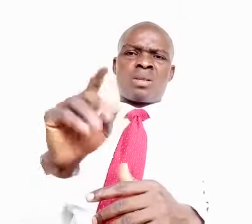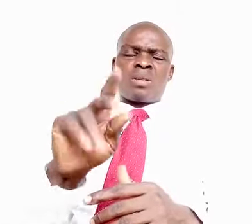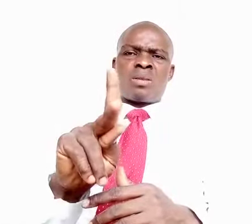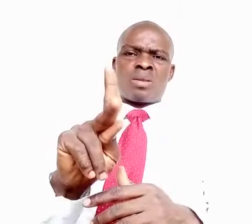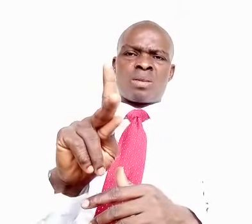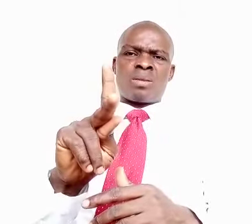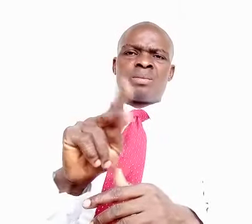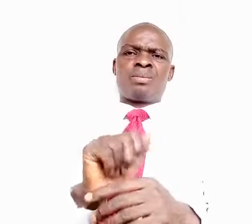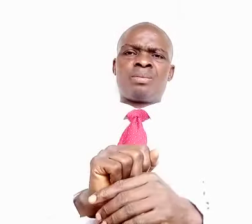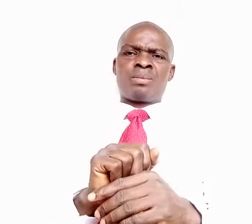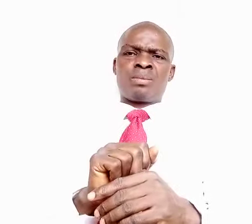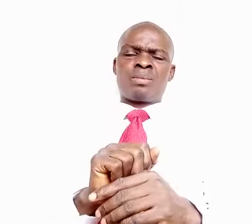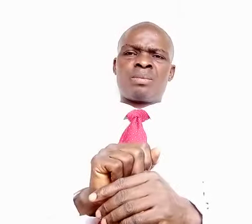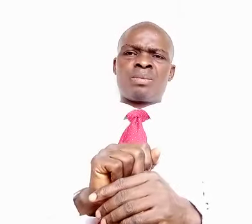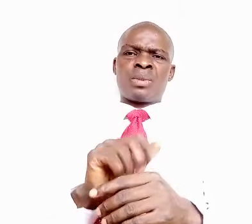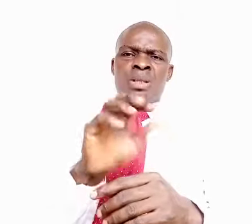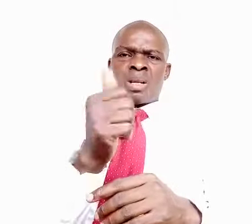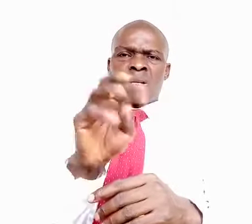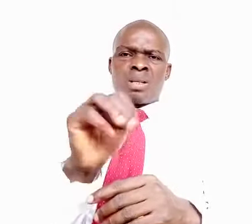leg. Art,